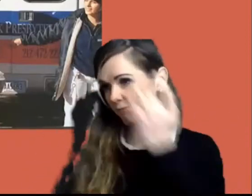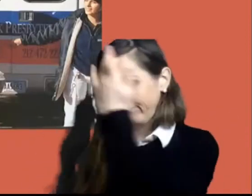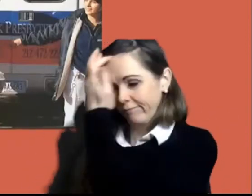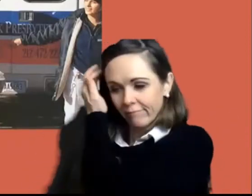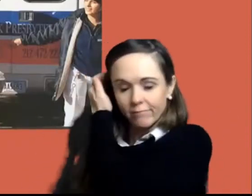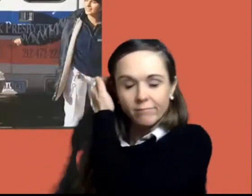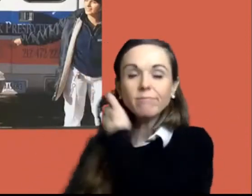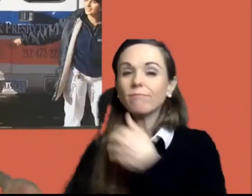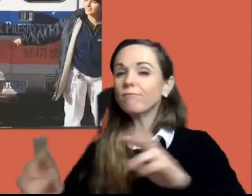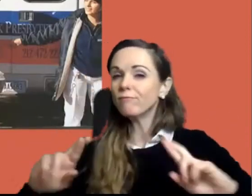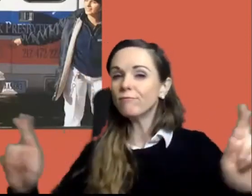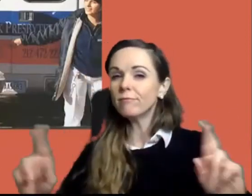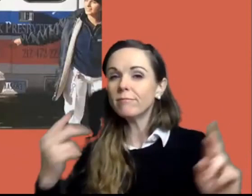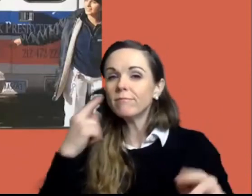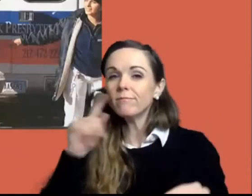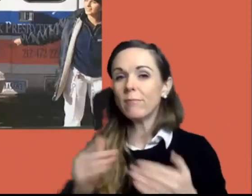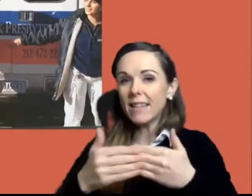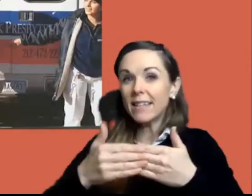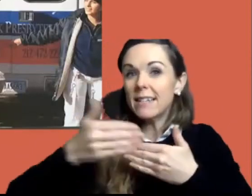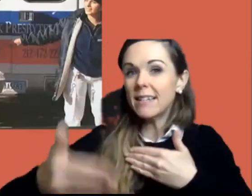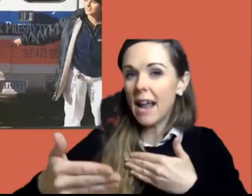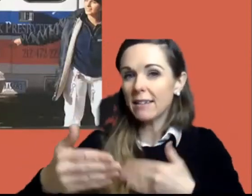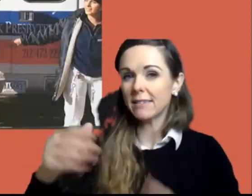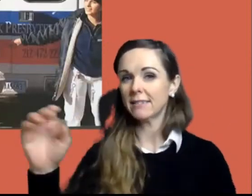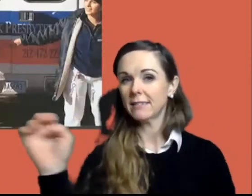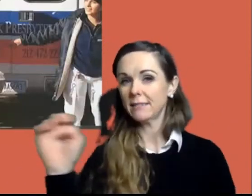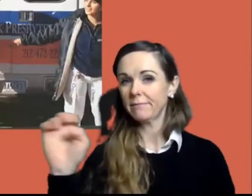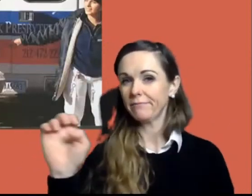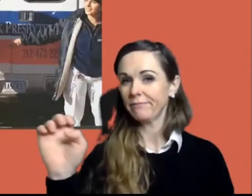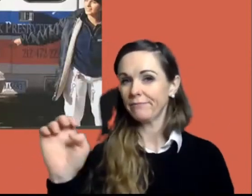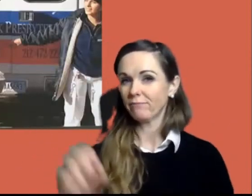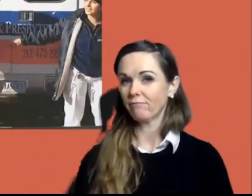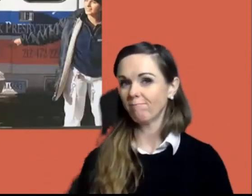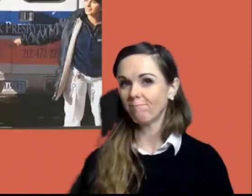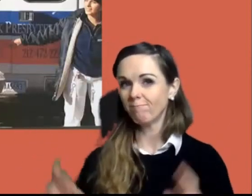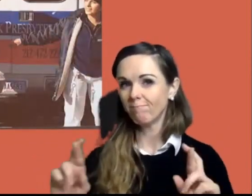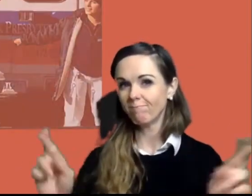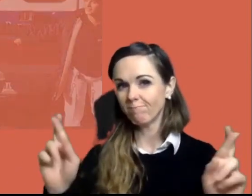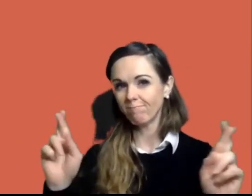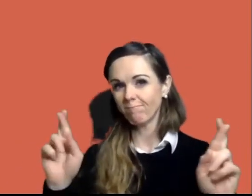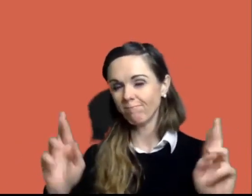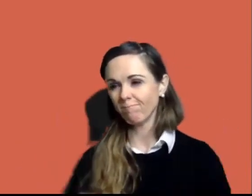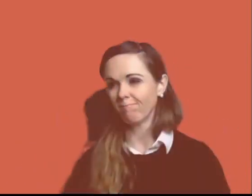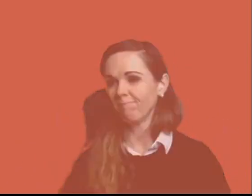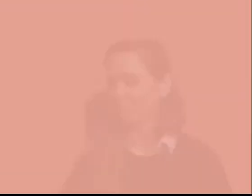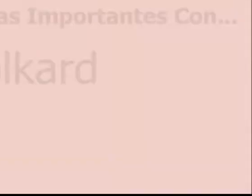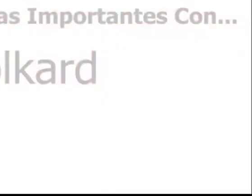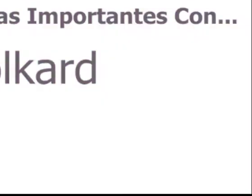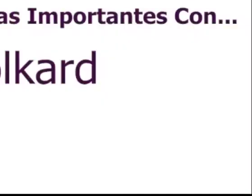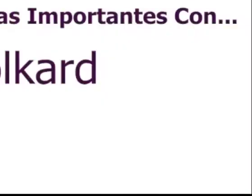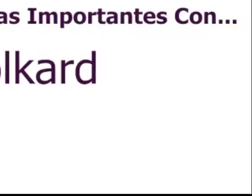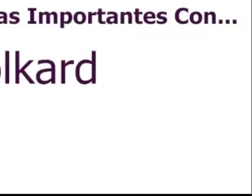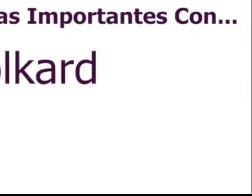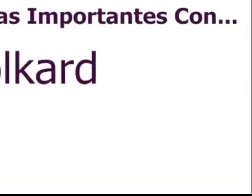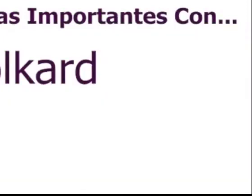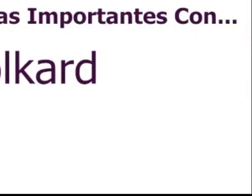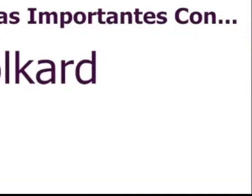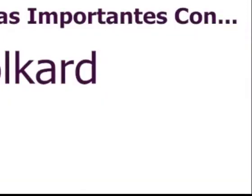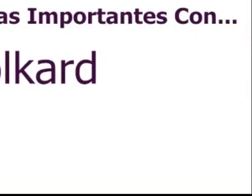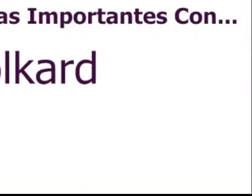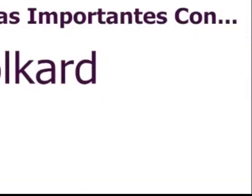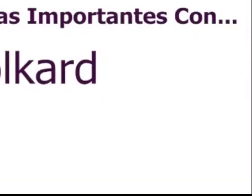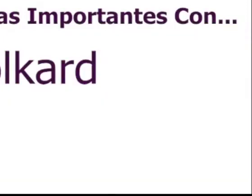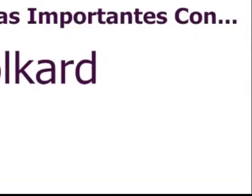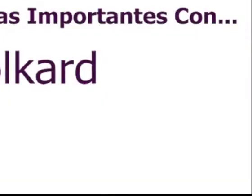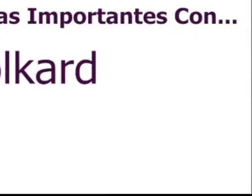Now we can go help the other people who need us. We are ready for the next emergency. We are